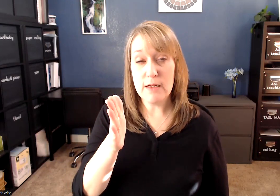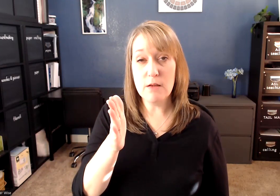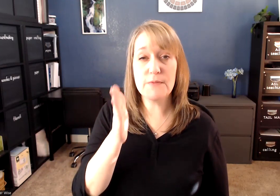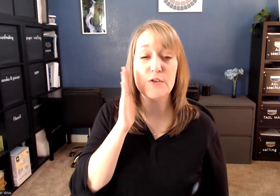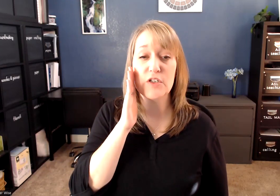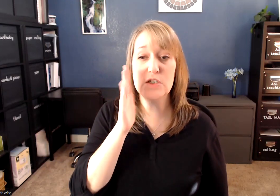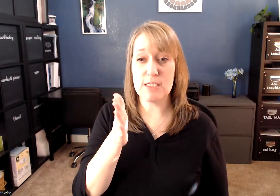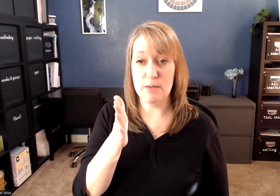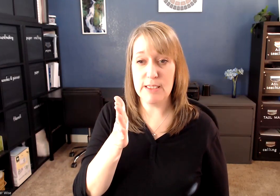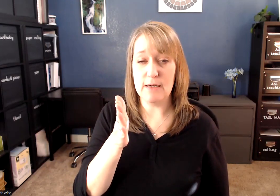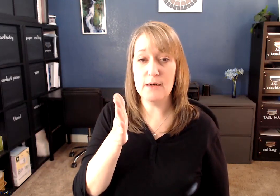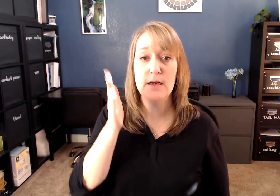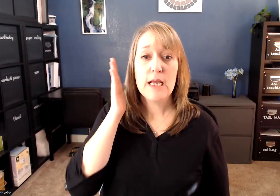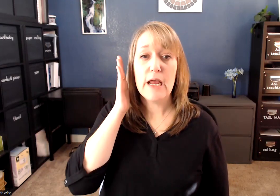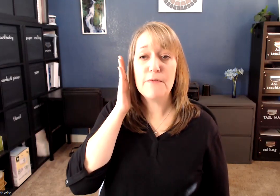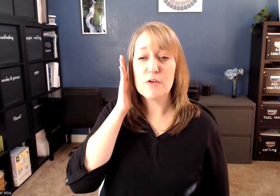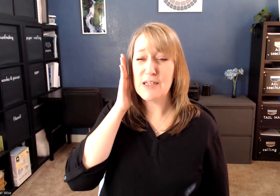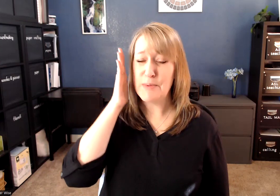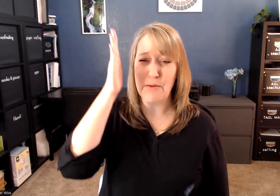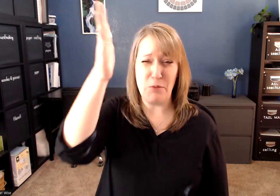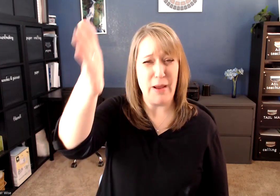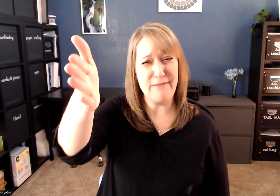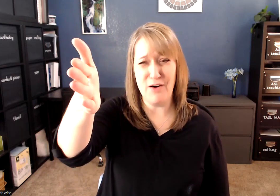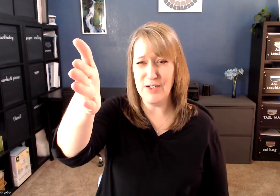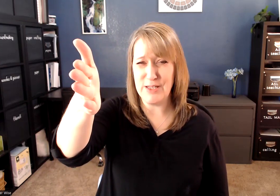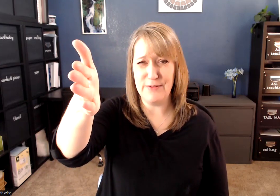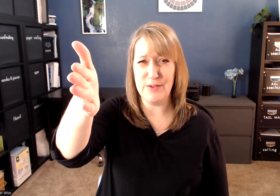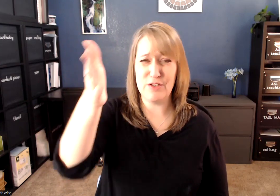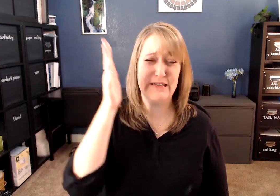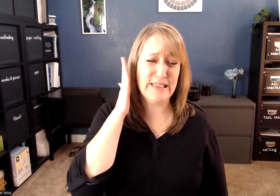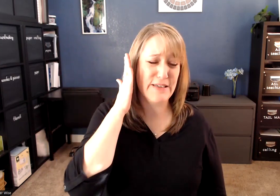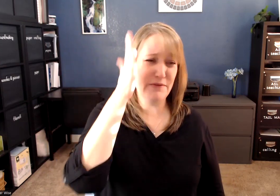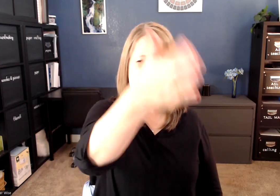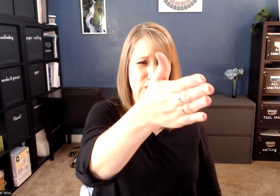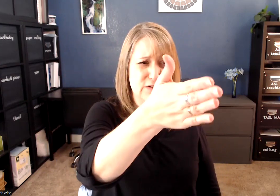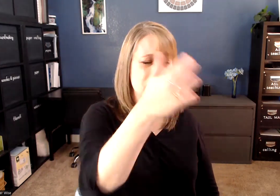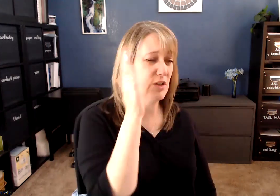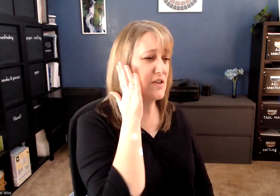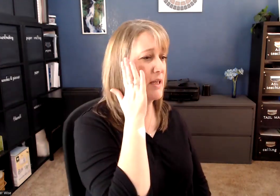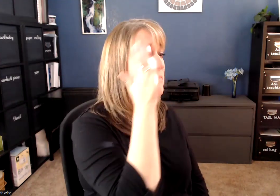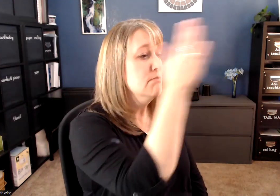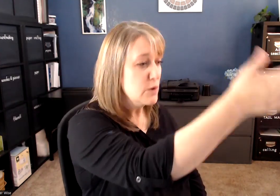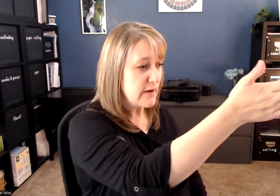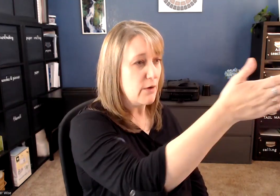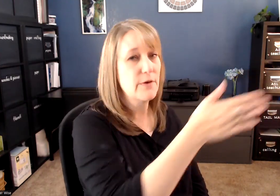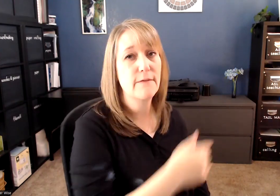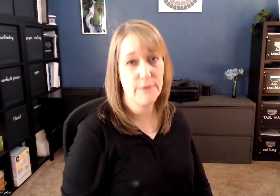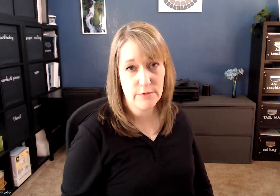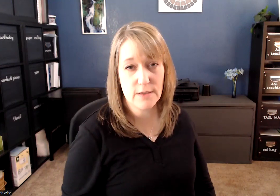Will or future is just a little bit here. If you're talking about like way far into the future, distant future, you're just going to move out further